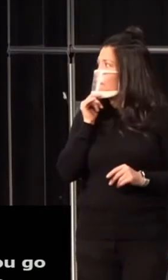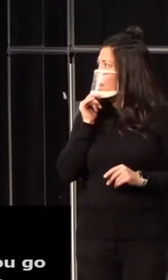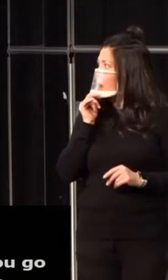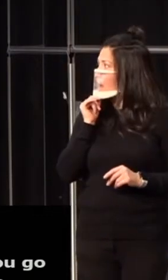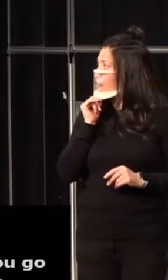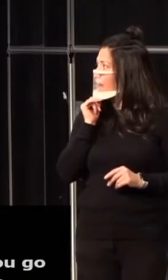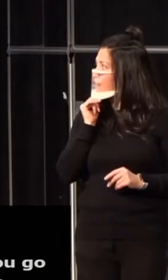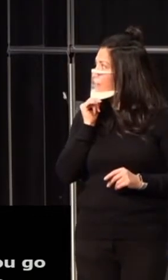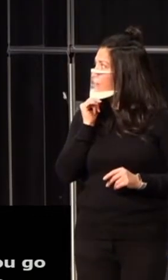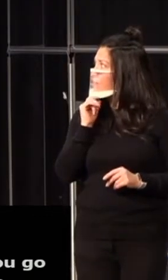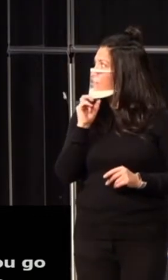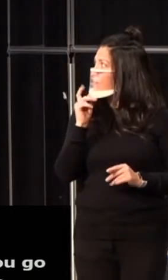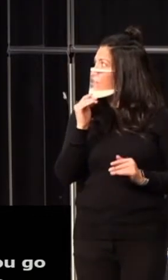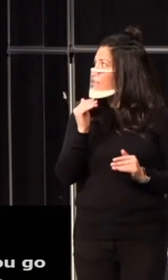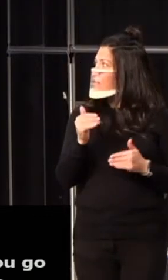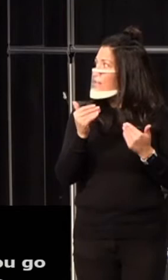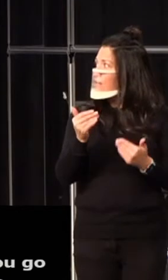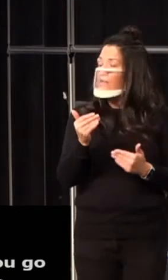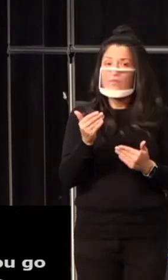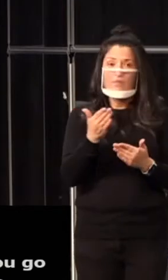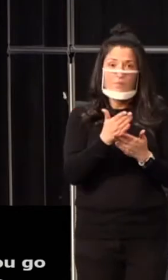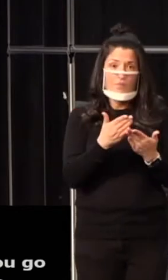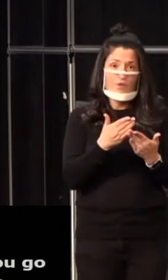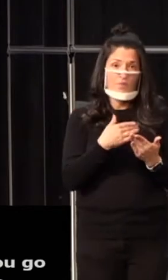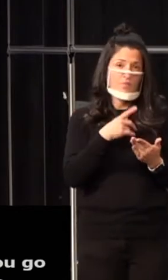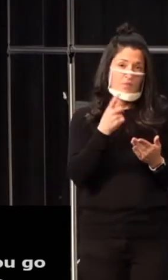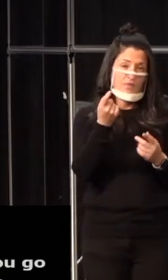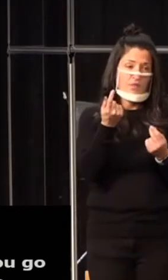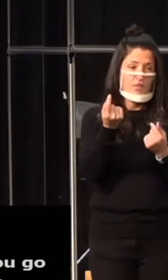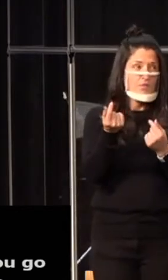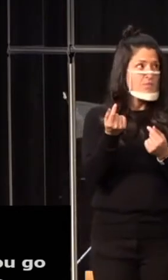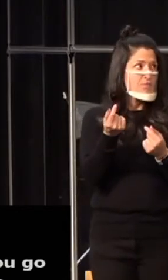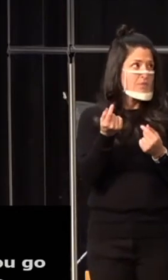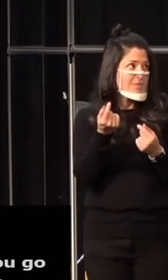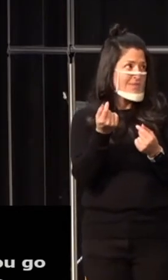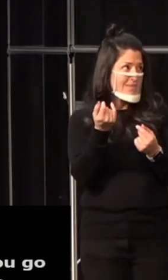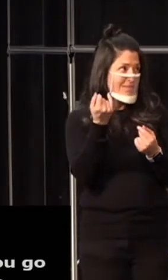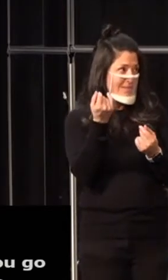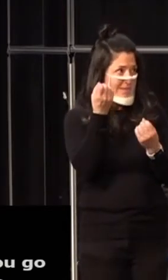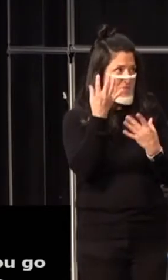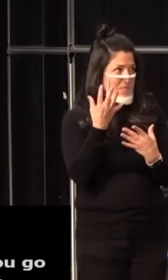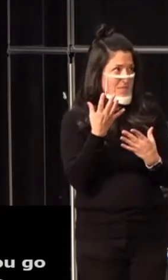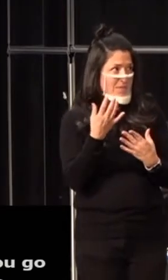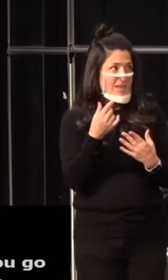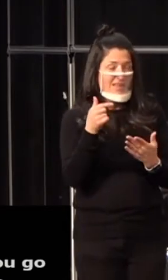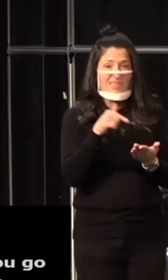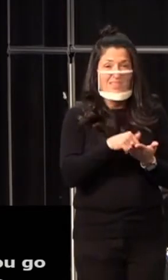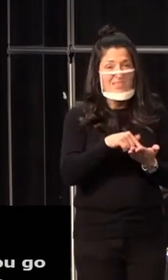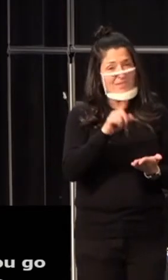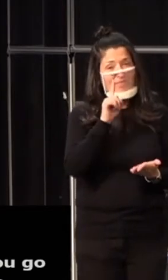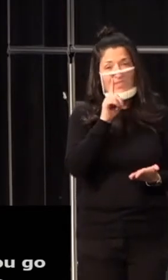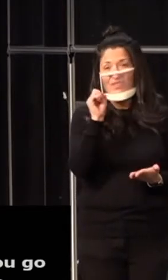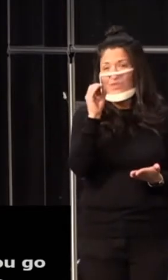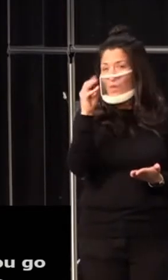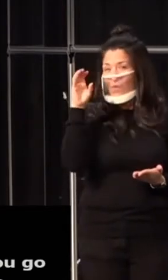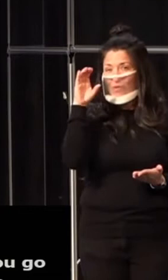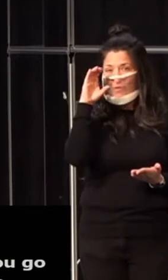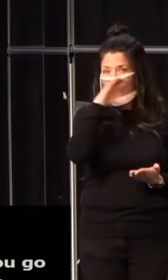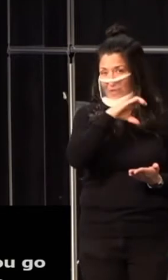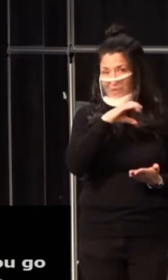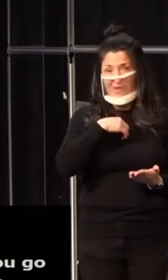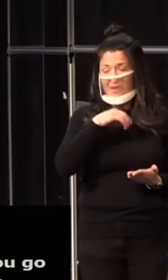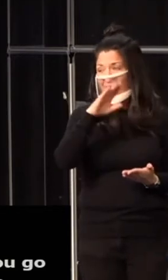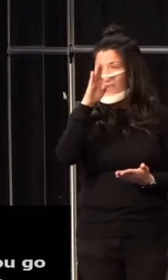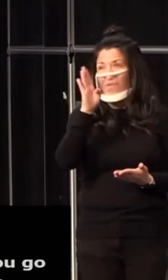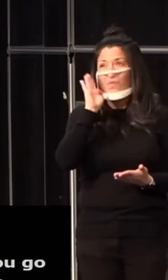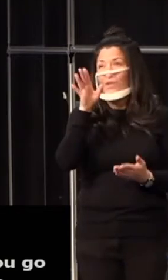Okay, this next section, I'm going to preface this by saying this is so weird. I would never choose this to preach on, but